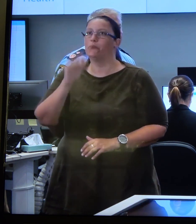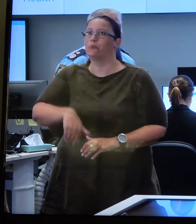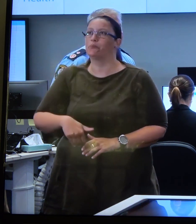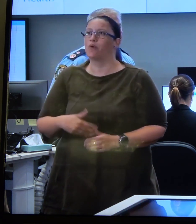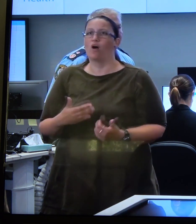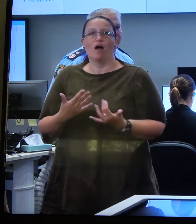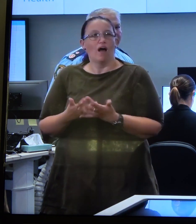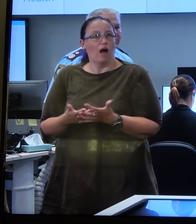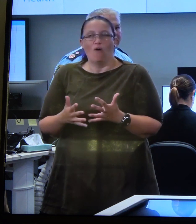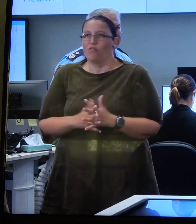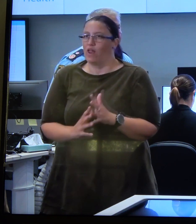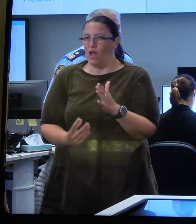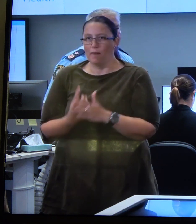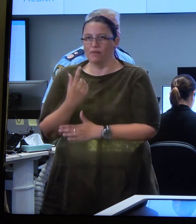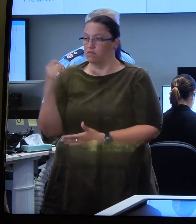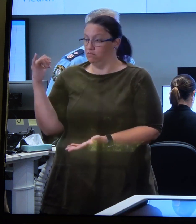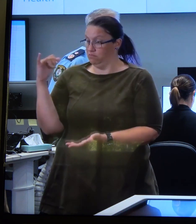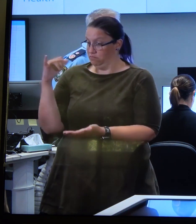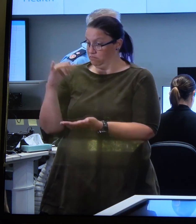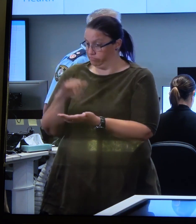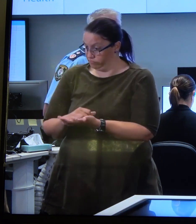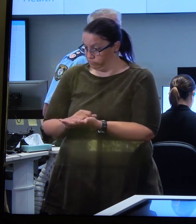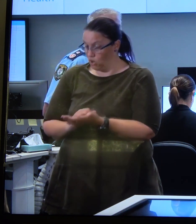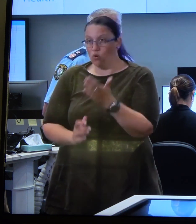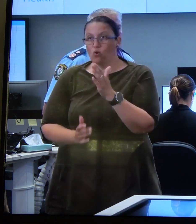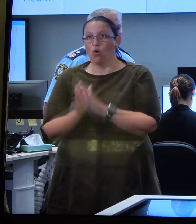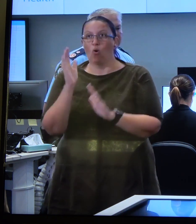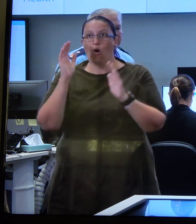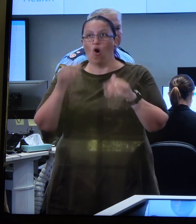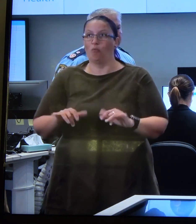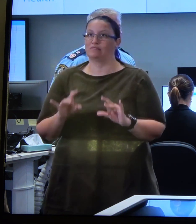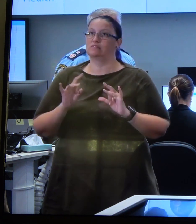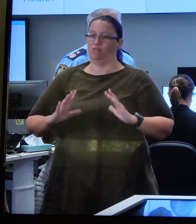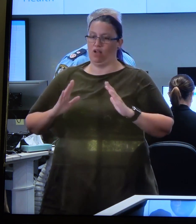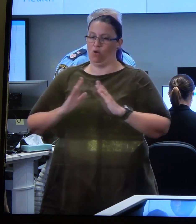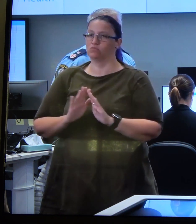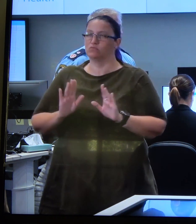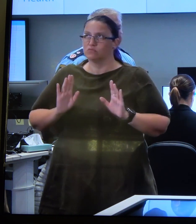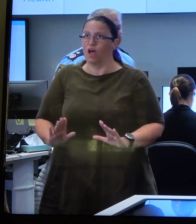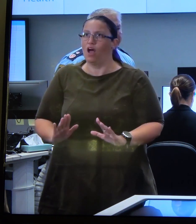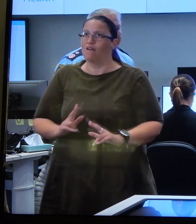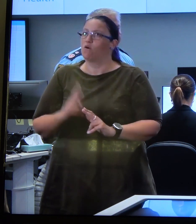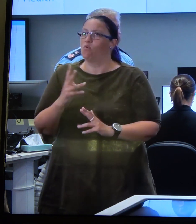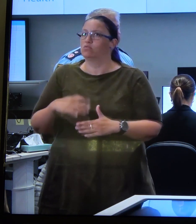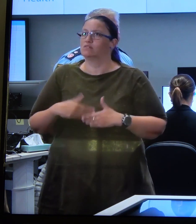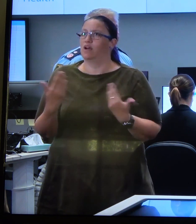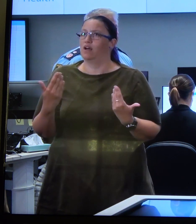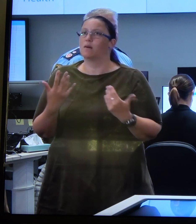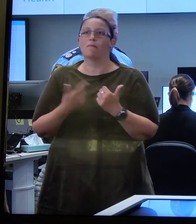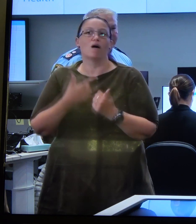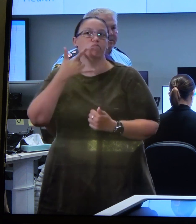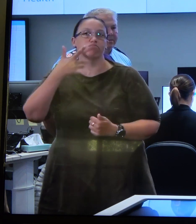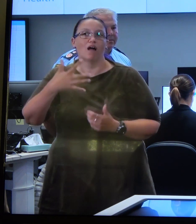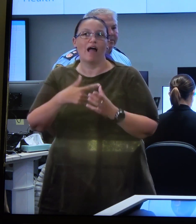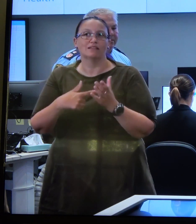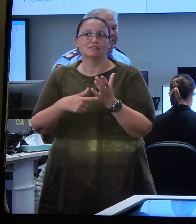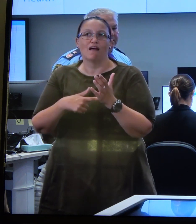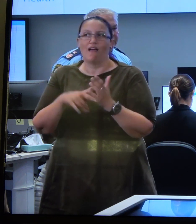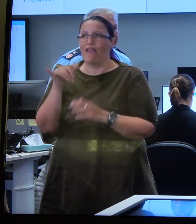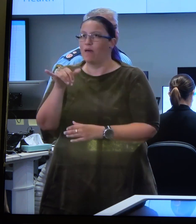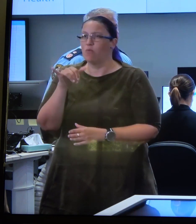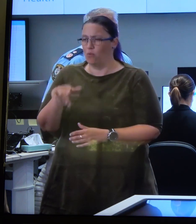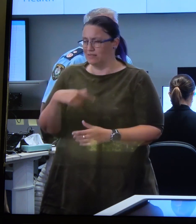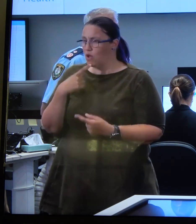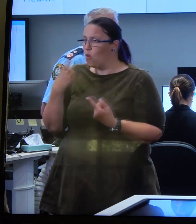through whatever means and then self-isolate. But as I said, those precautionary approach at the airport is to really encourage any